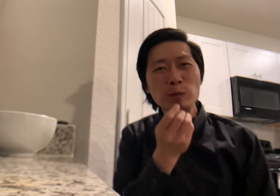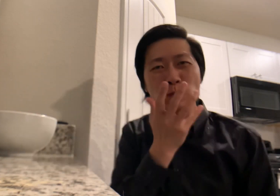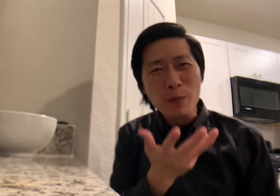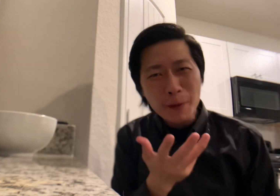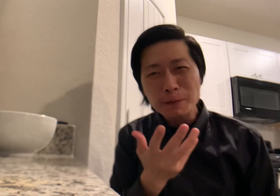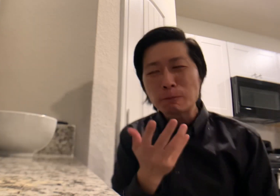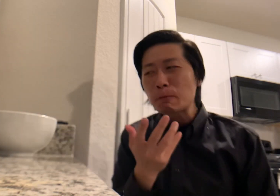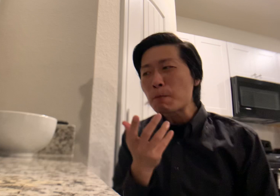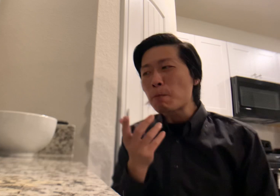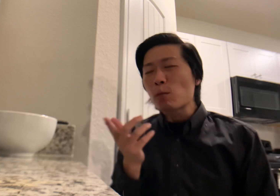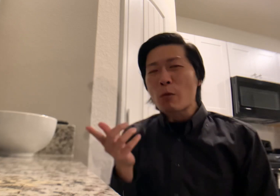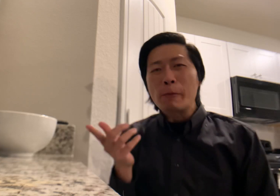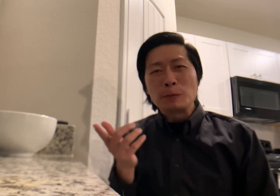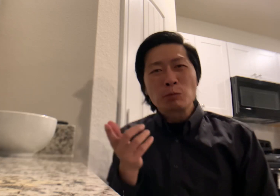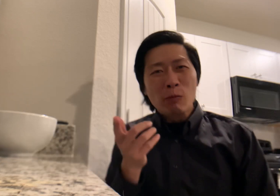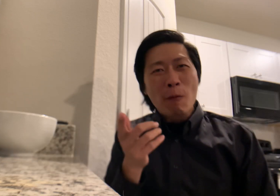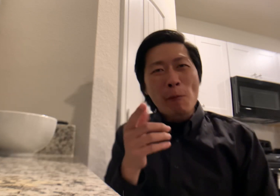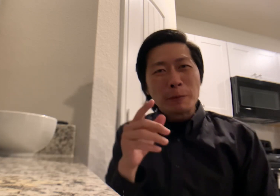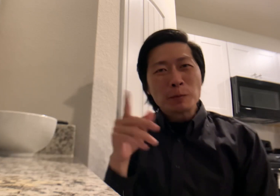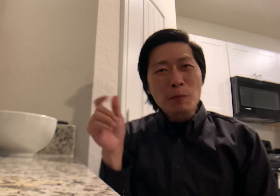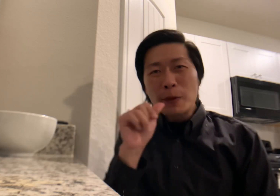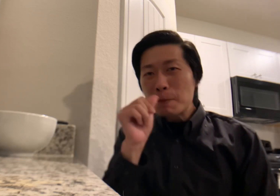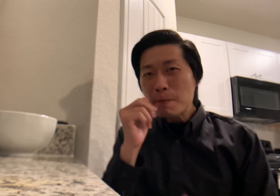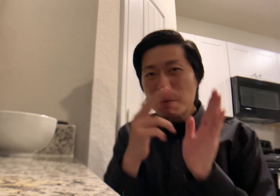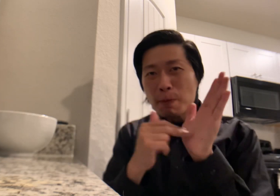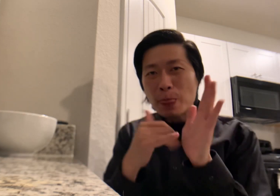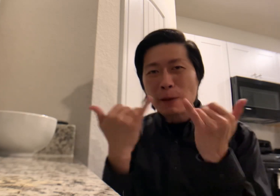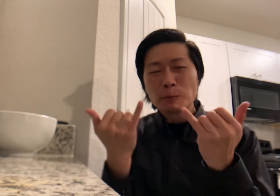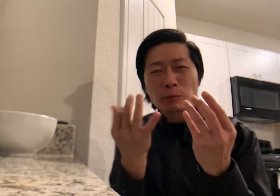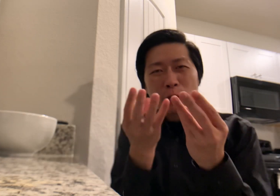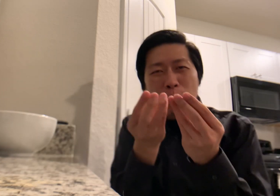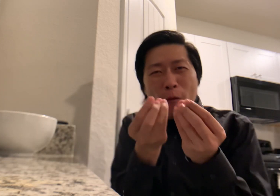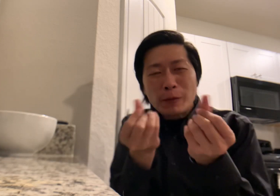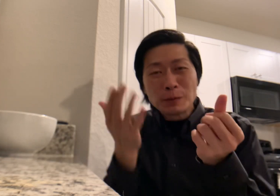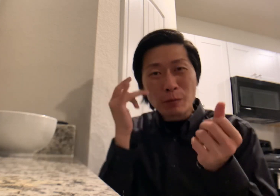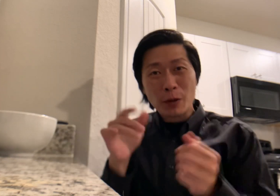Well, it's warm, which makes the peanut butter melt